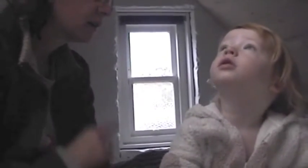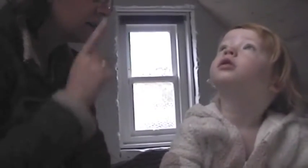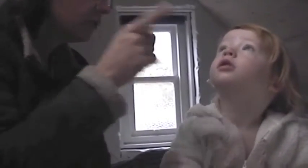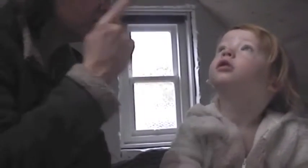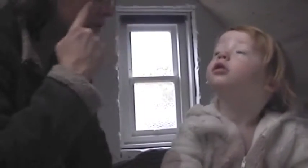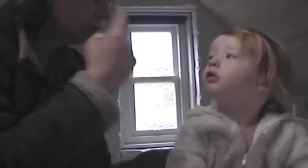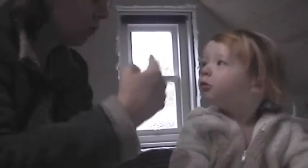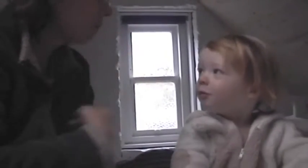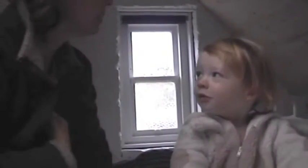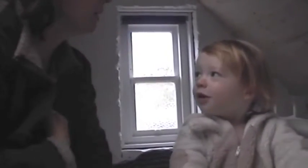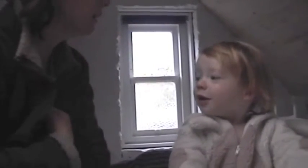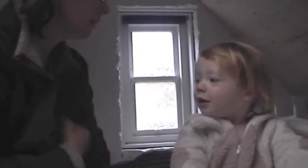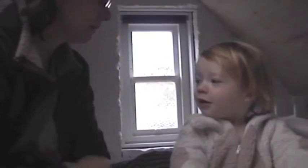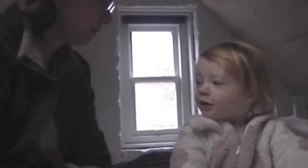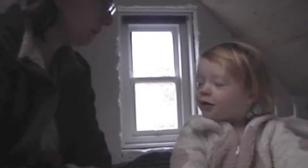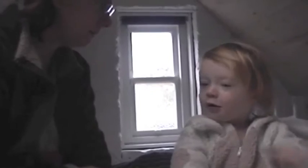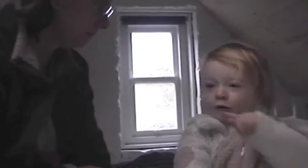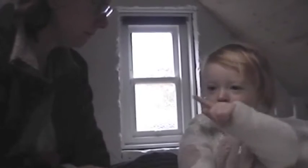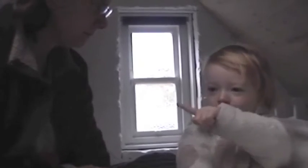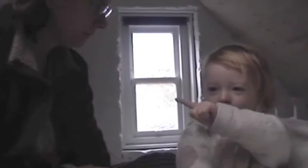You saw me. You saw me.